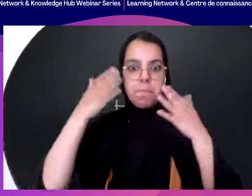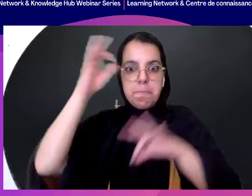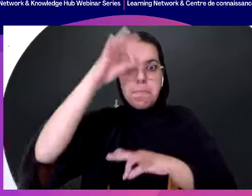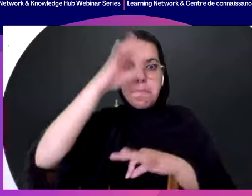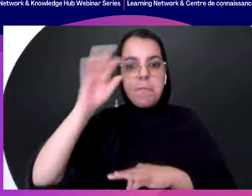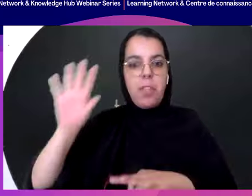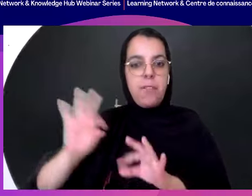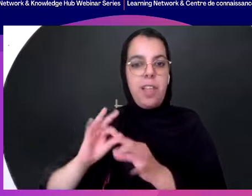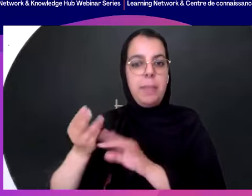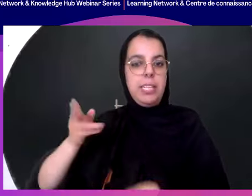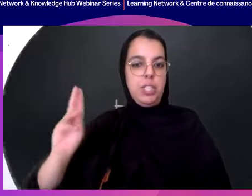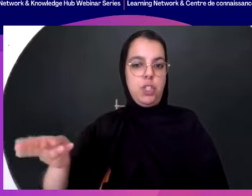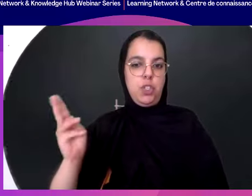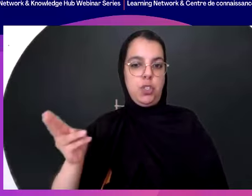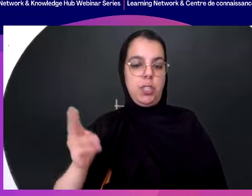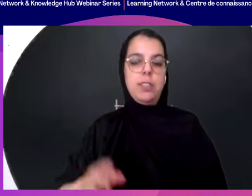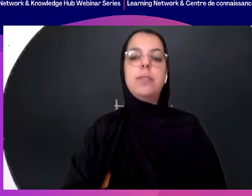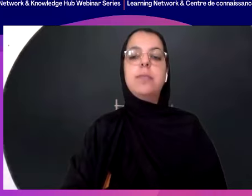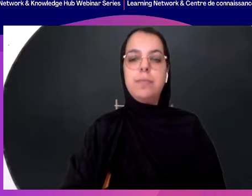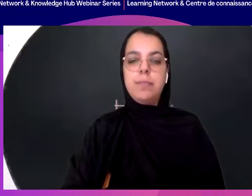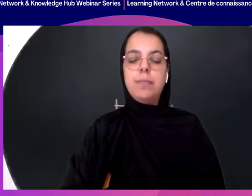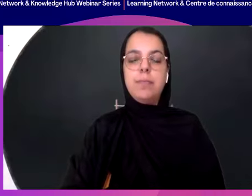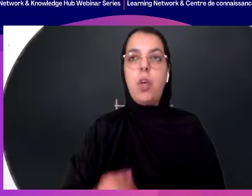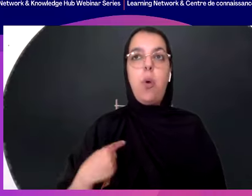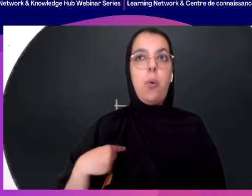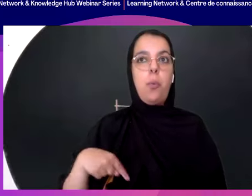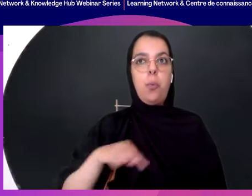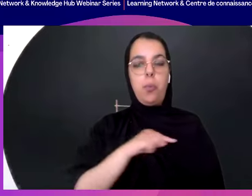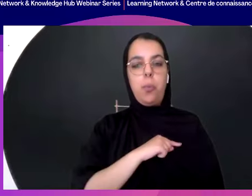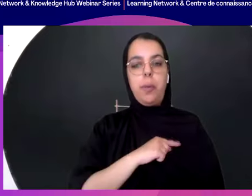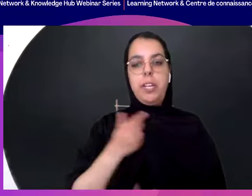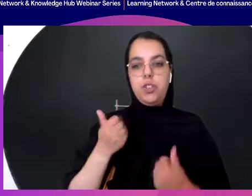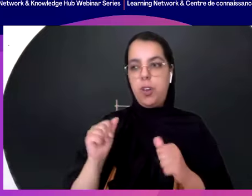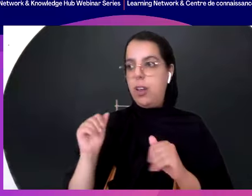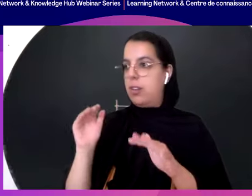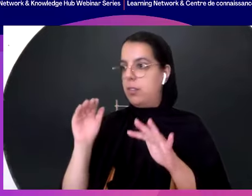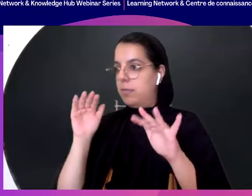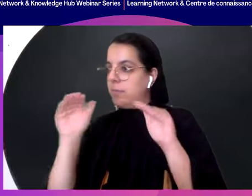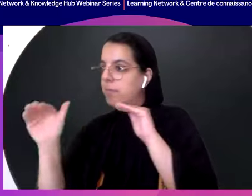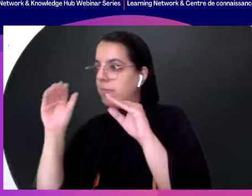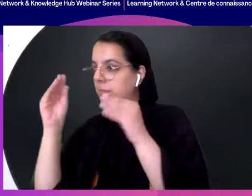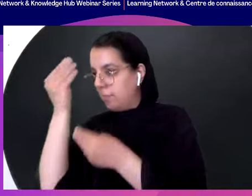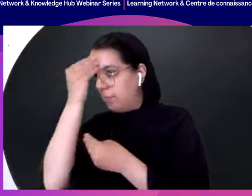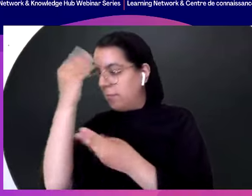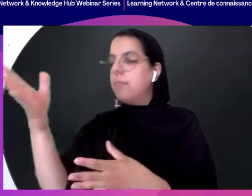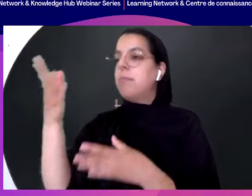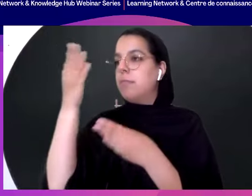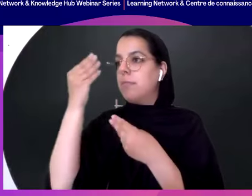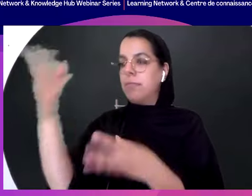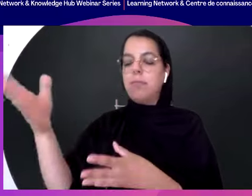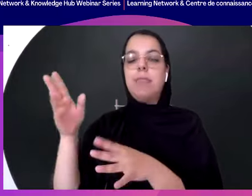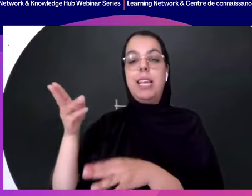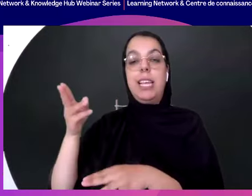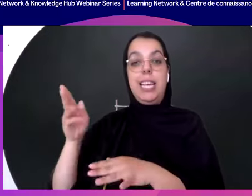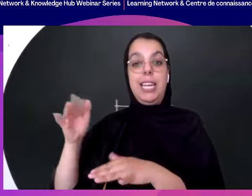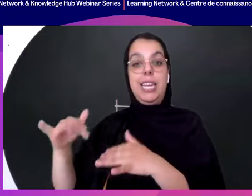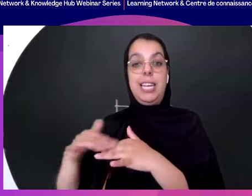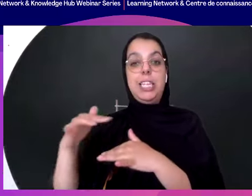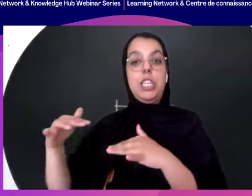for, wanting to teach about this within Indigenous groups comes from, I didn't have time to talk about it today, but from historical